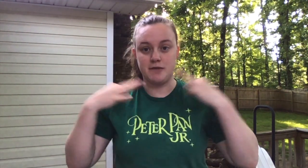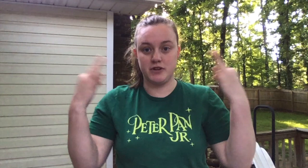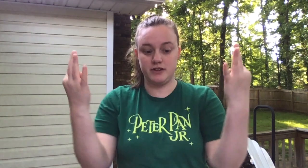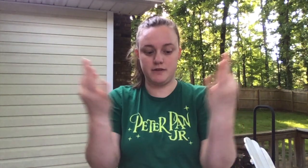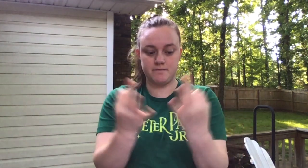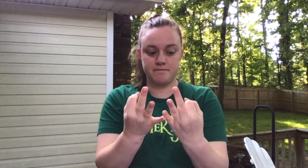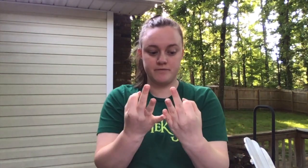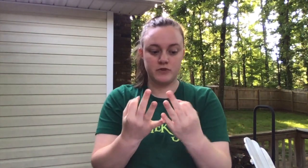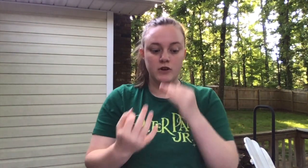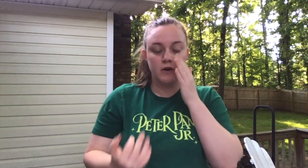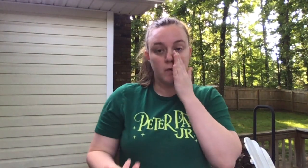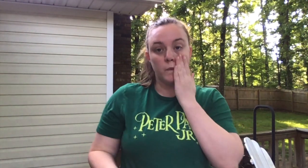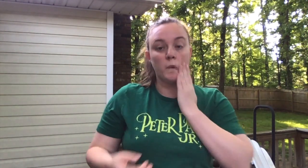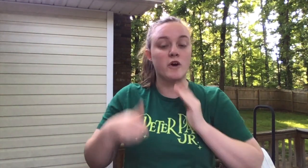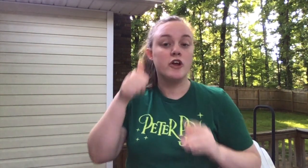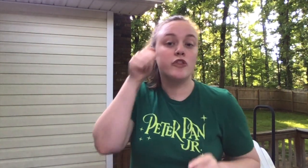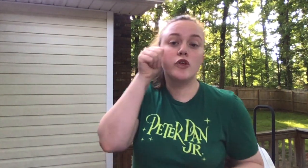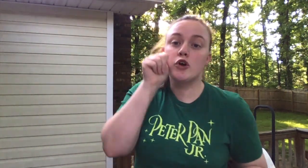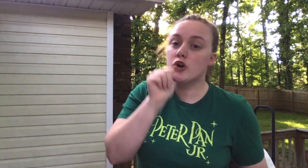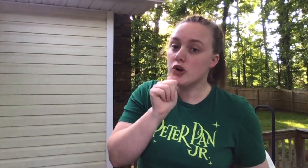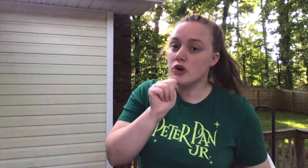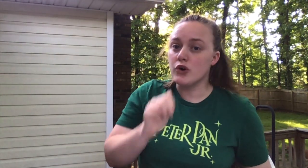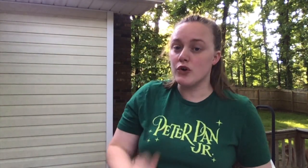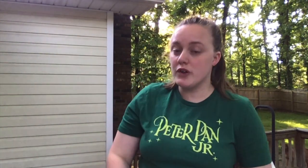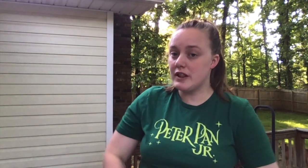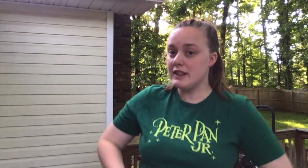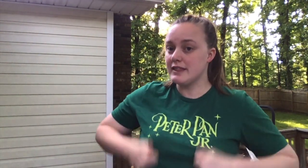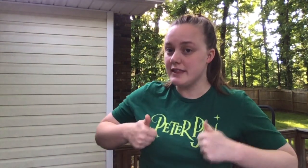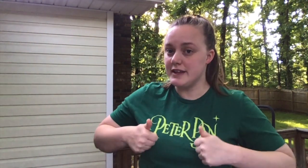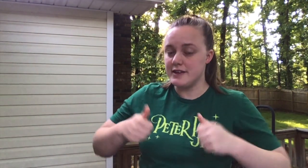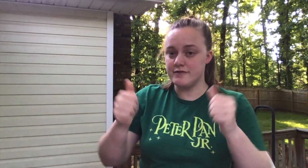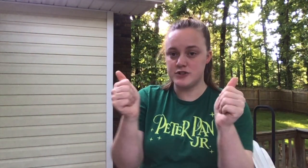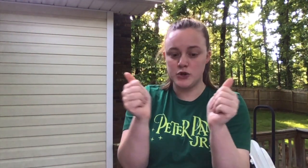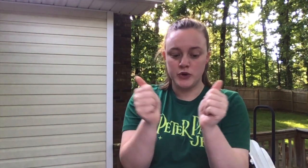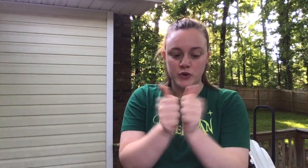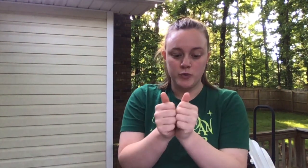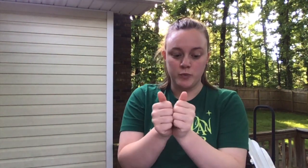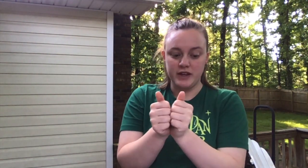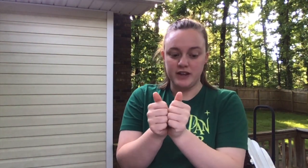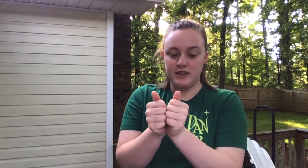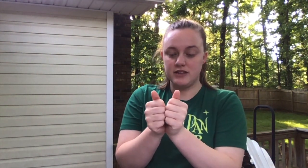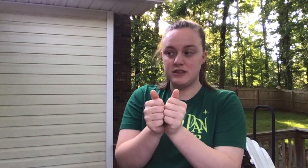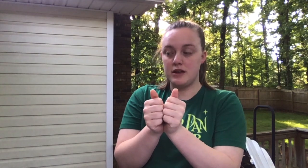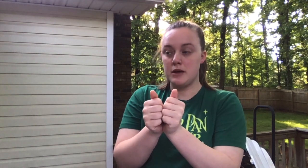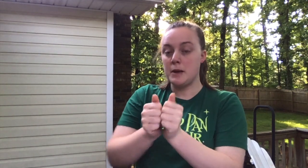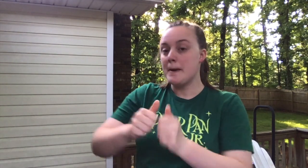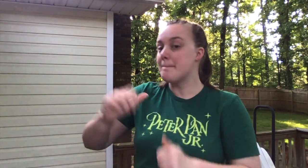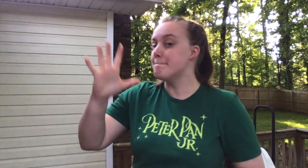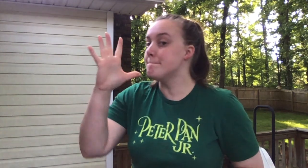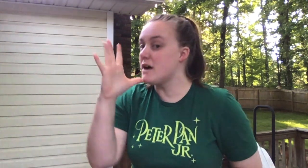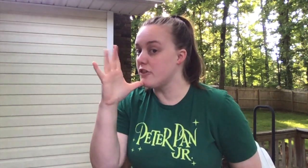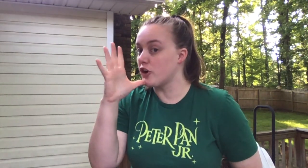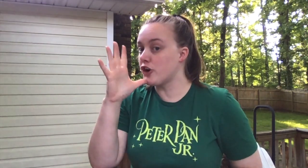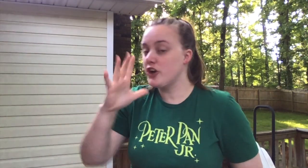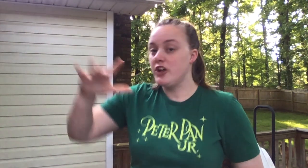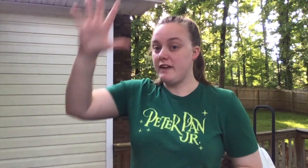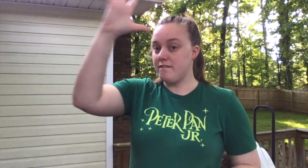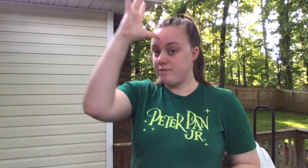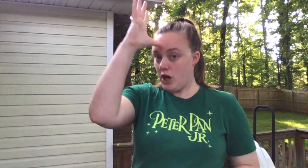family, or the girl lives with mother and